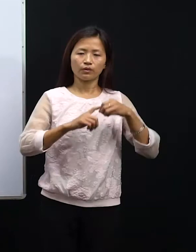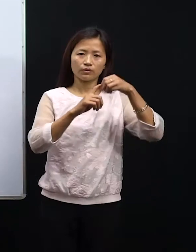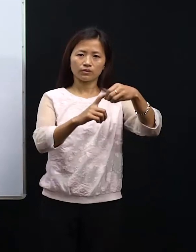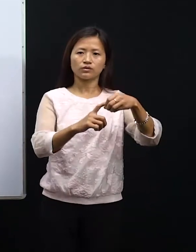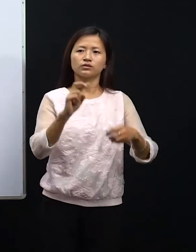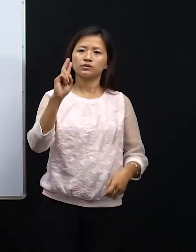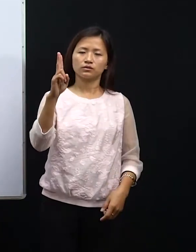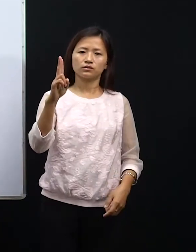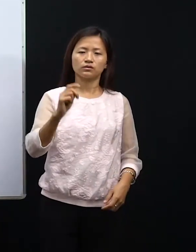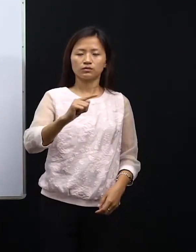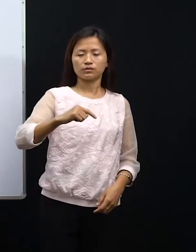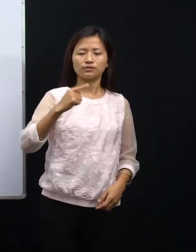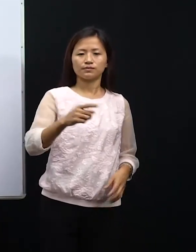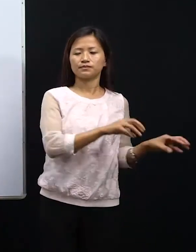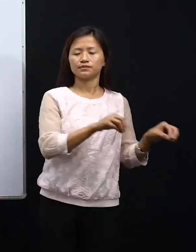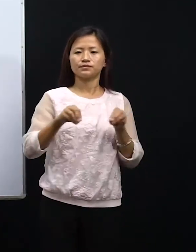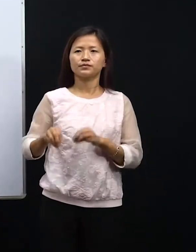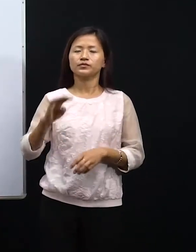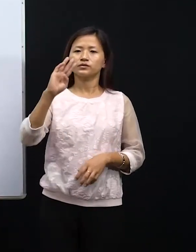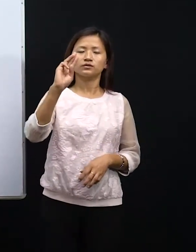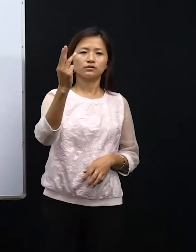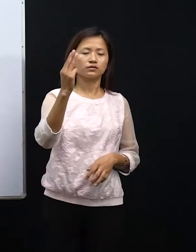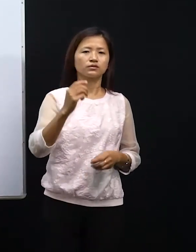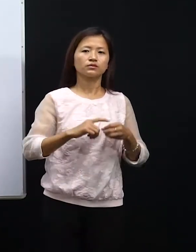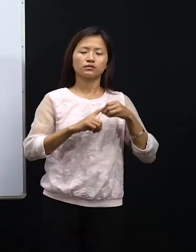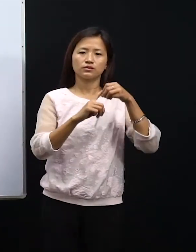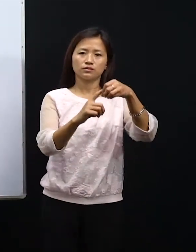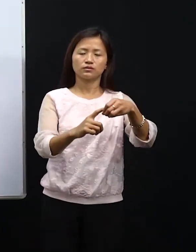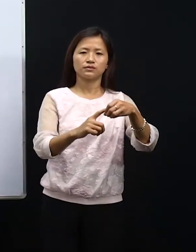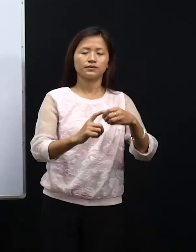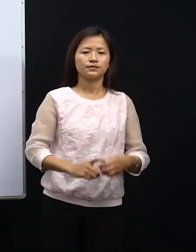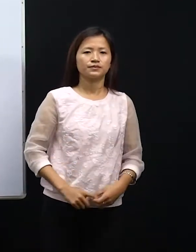question number 2. We'll move on to the third question.